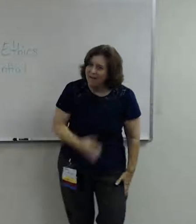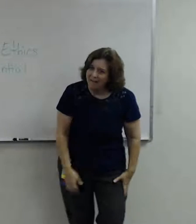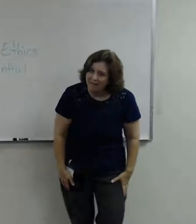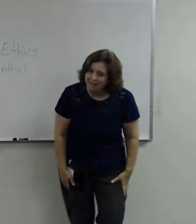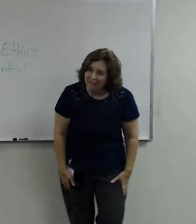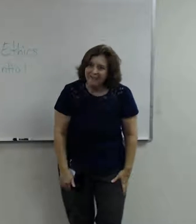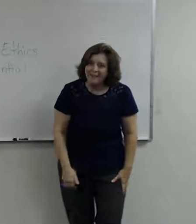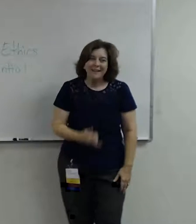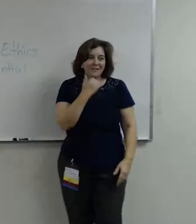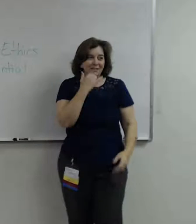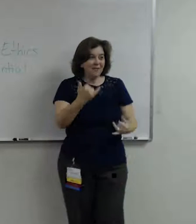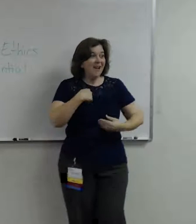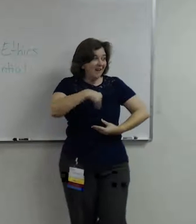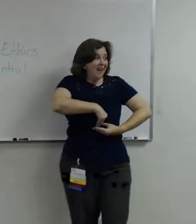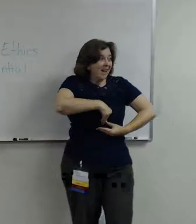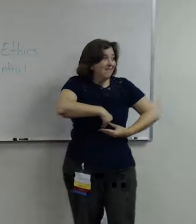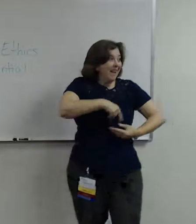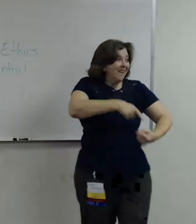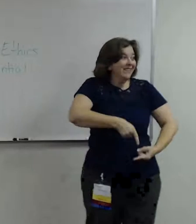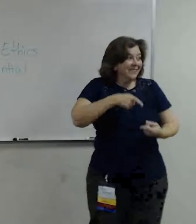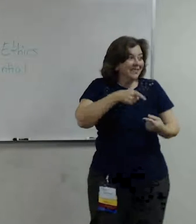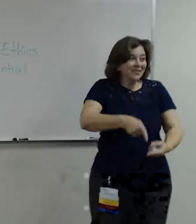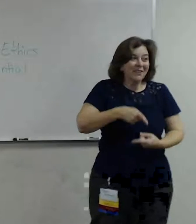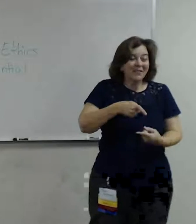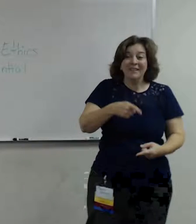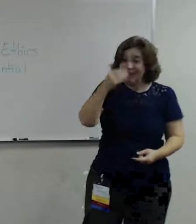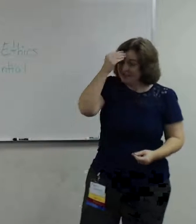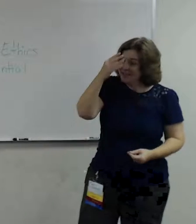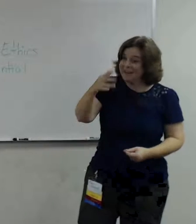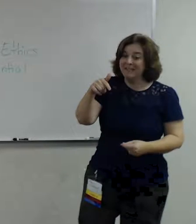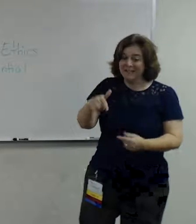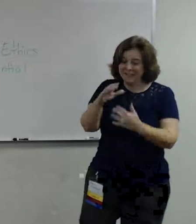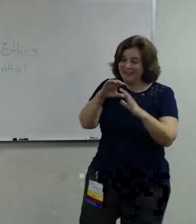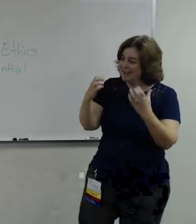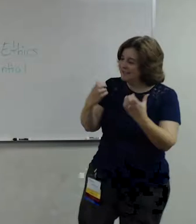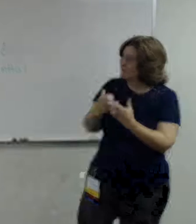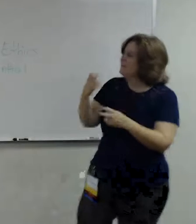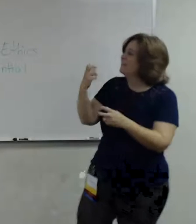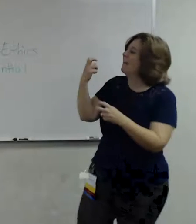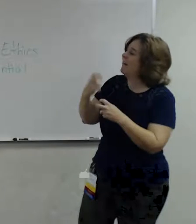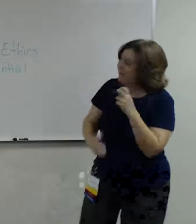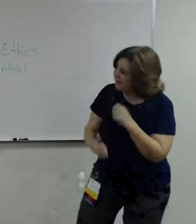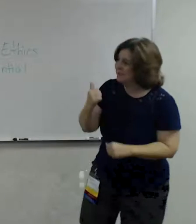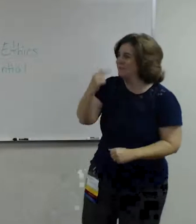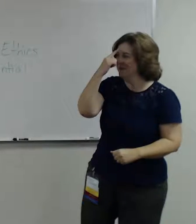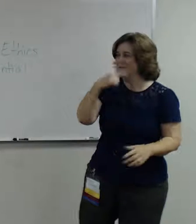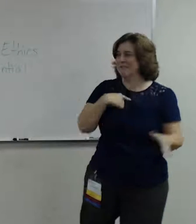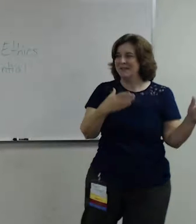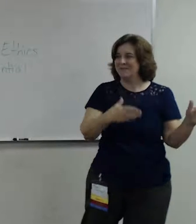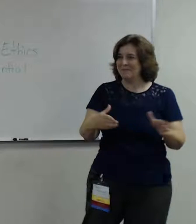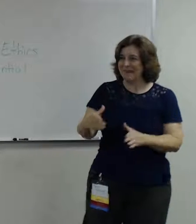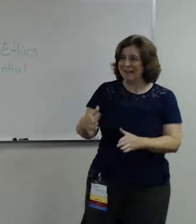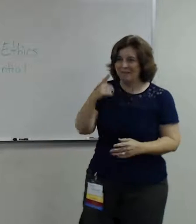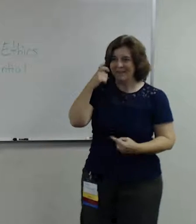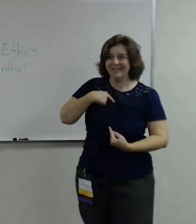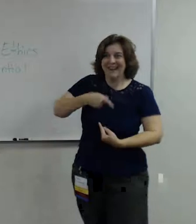wrong. So now I'm having this struggle, and I will tell you, this class has been the hardest one for me to prepare, because I have